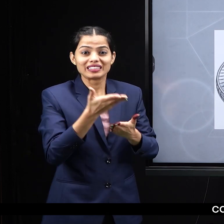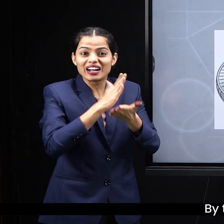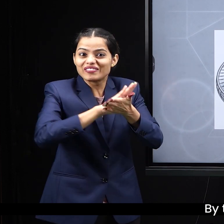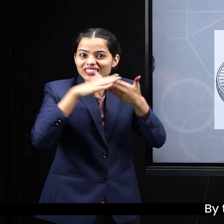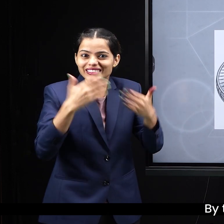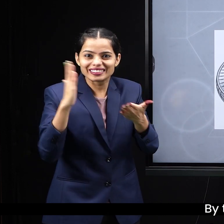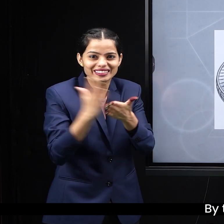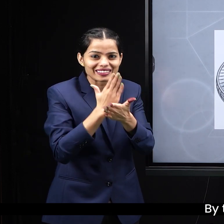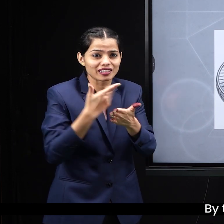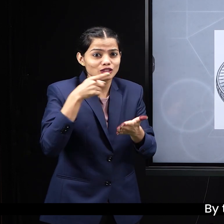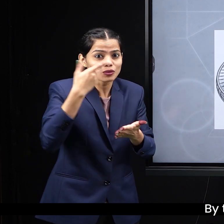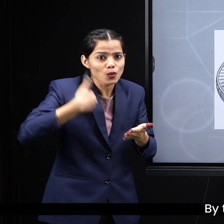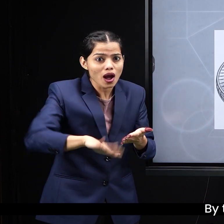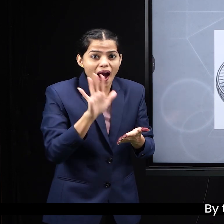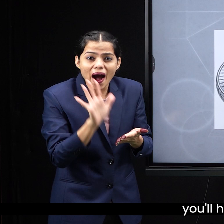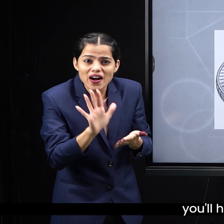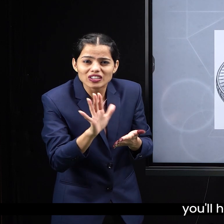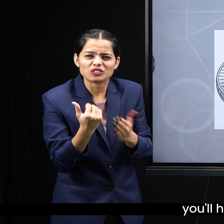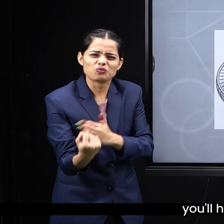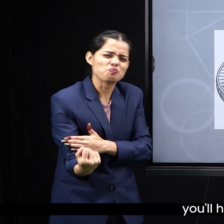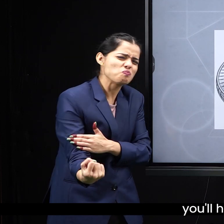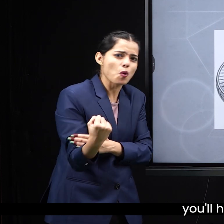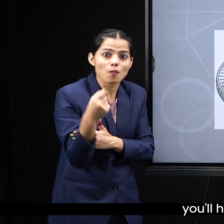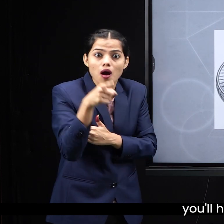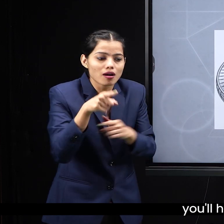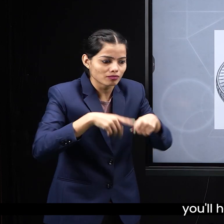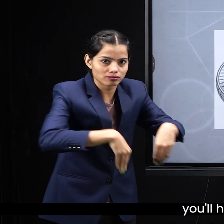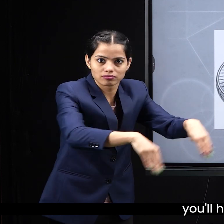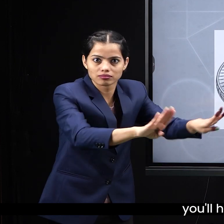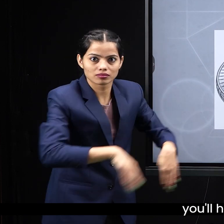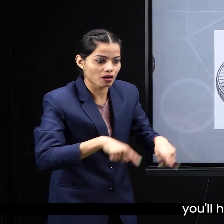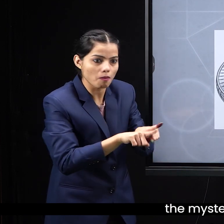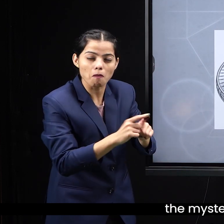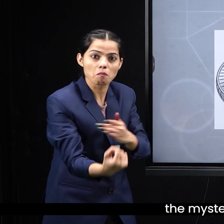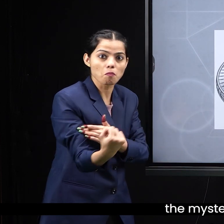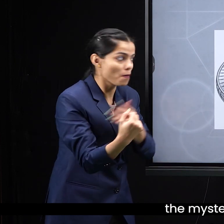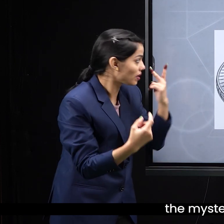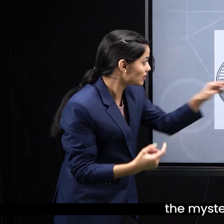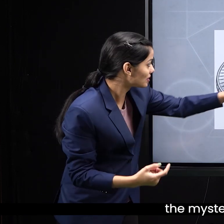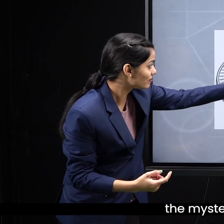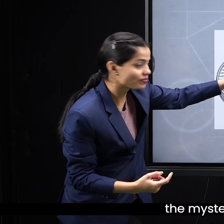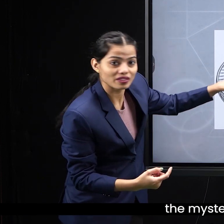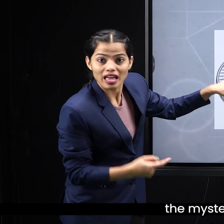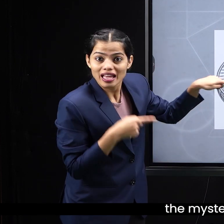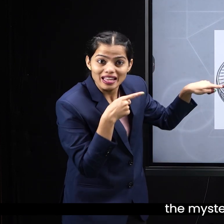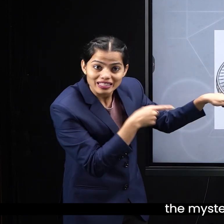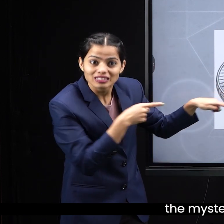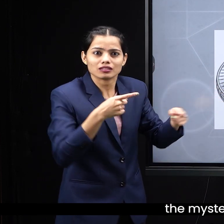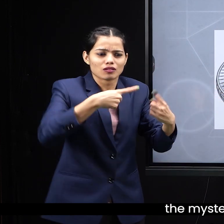By the end of this lesson, you will have the power to unravel the mysteries of cyclic